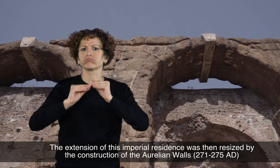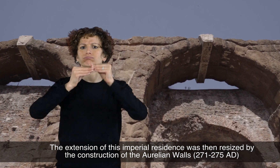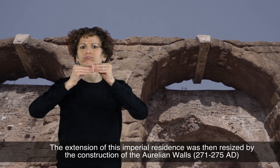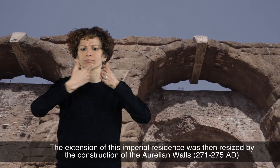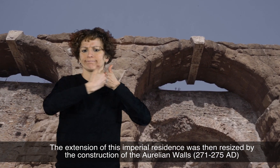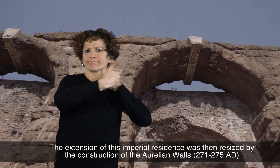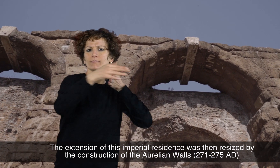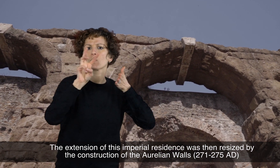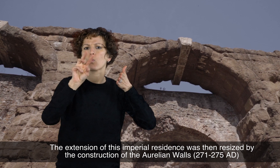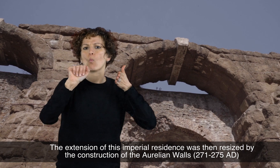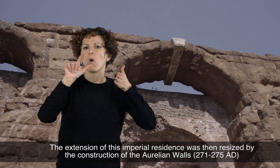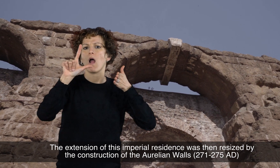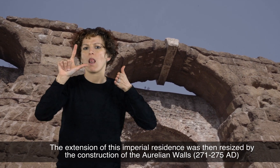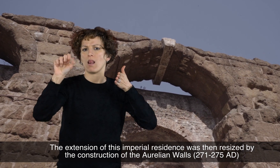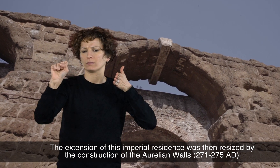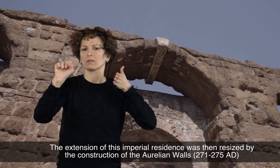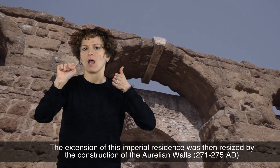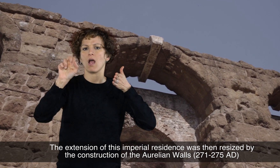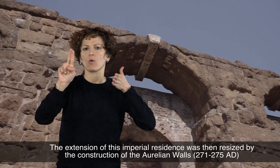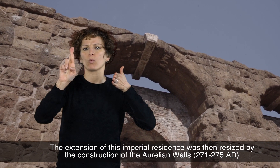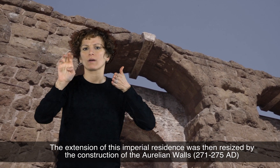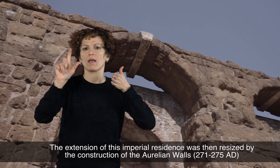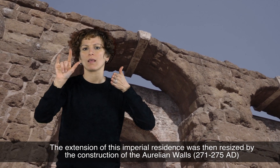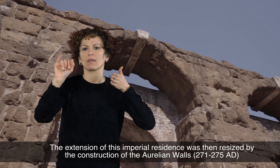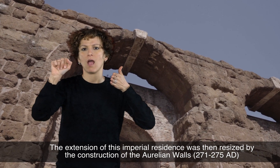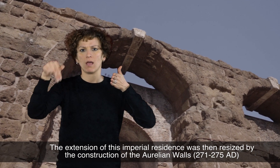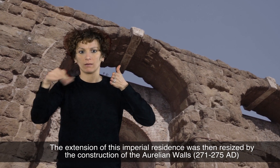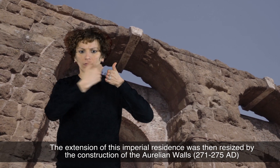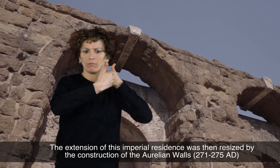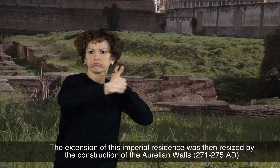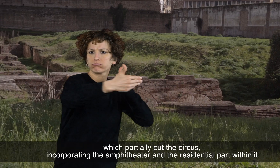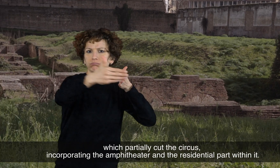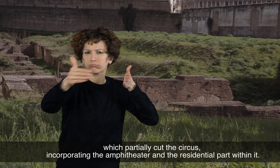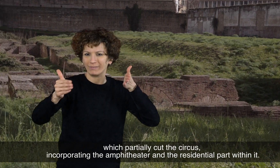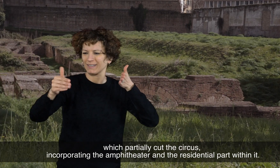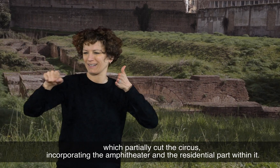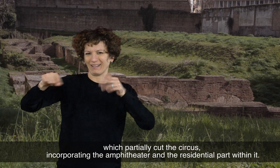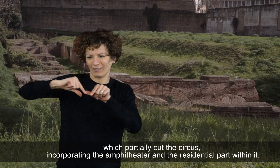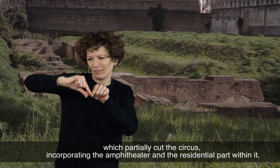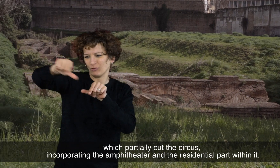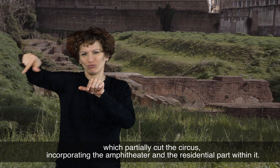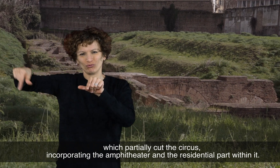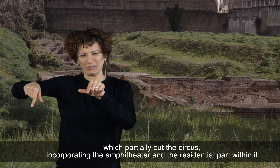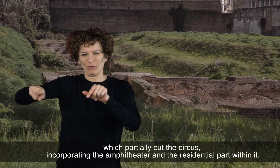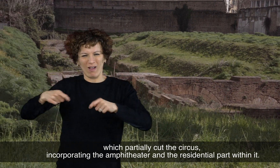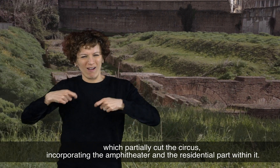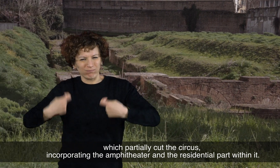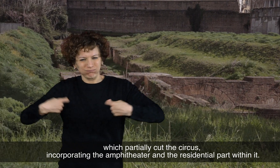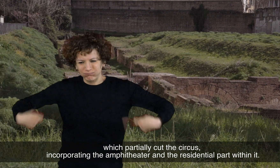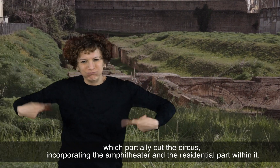walls, 271-275 AD, which partially cut the circus,